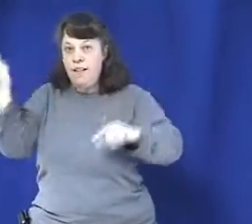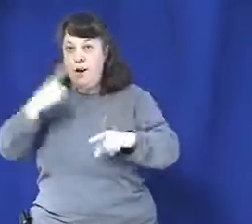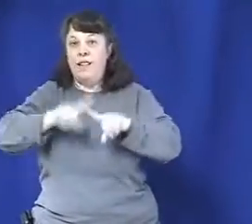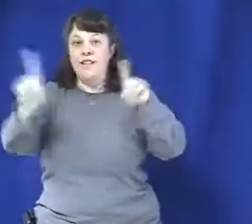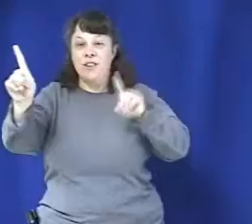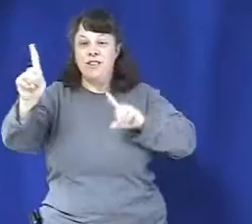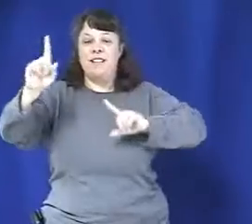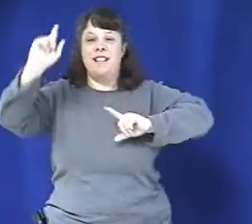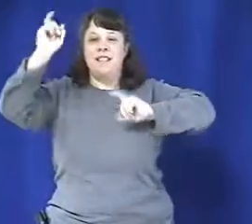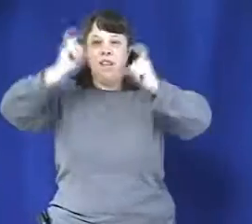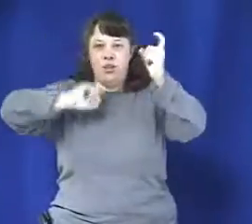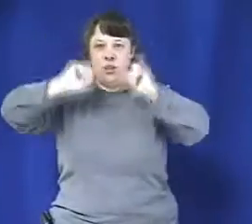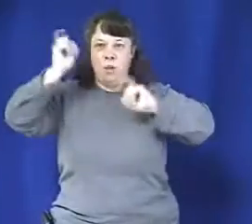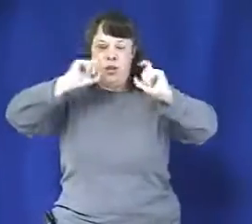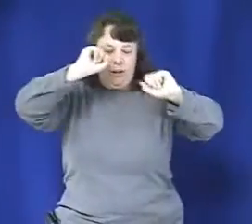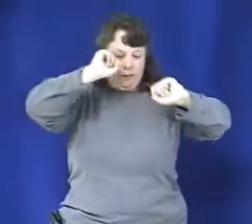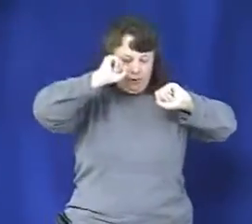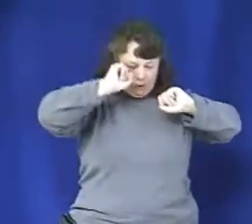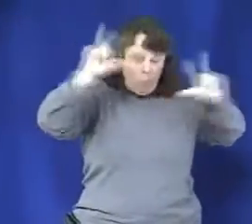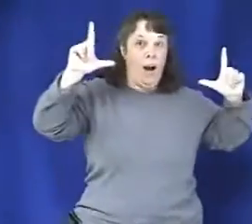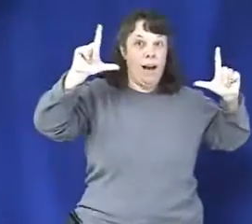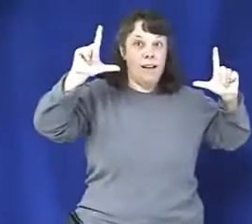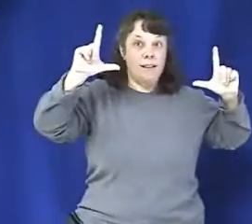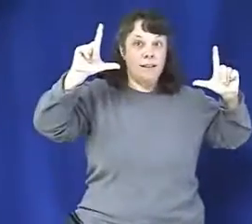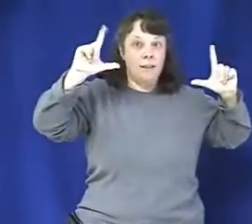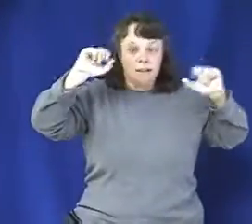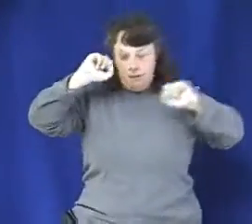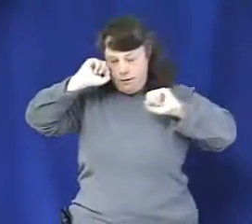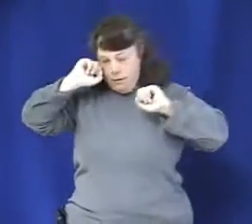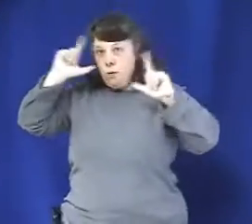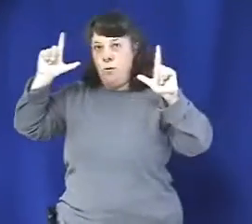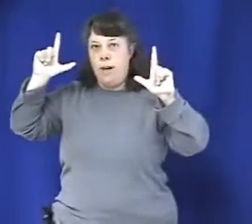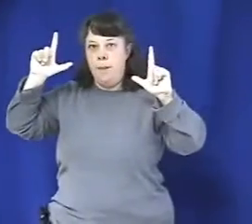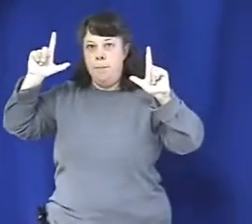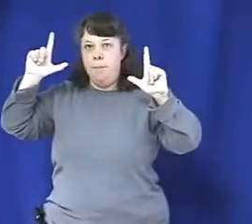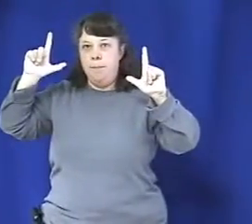The only difference is in the facial expression. Surprised, wake up.